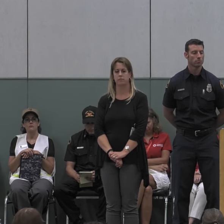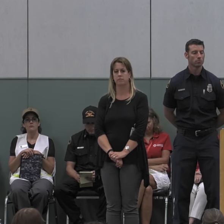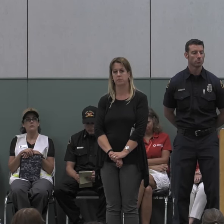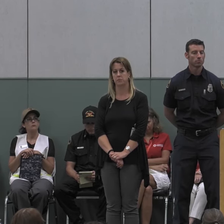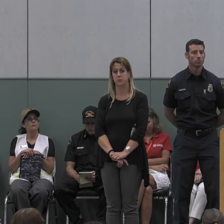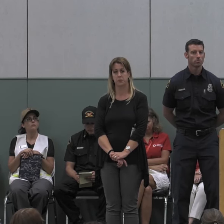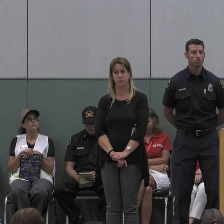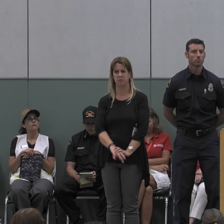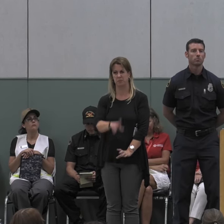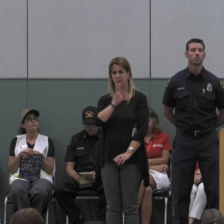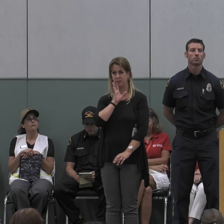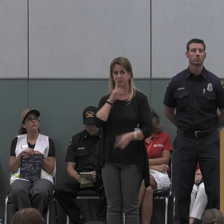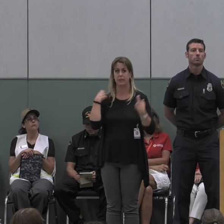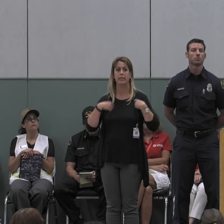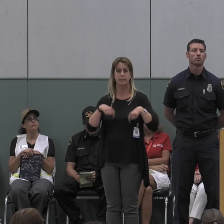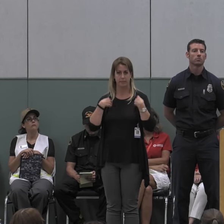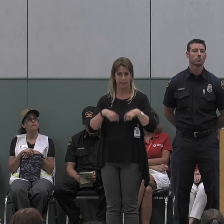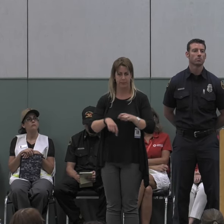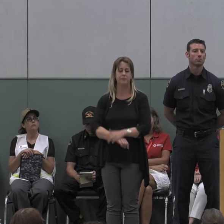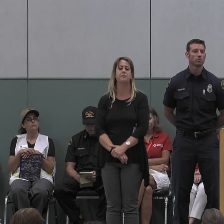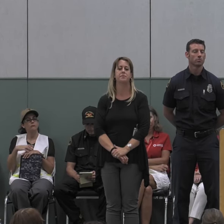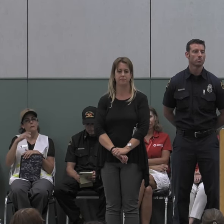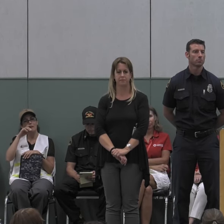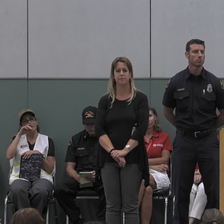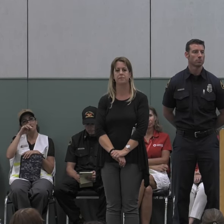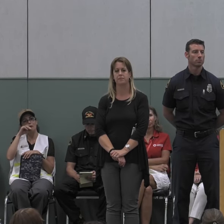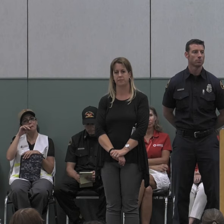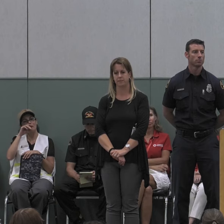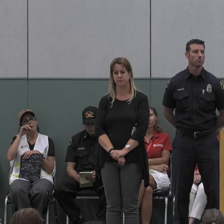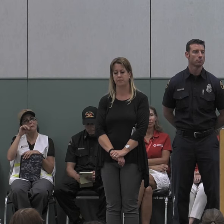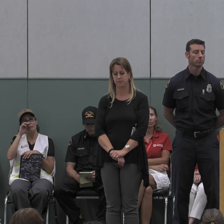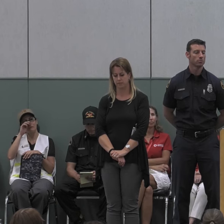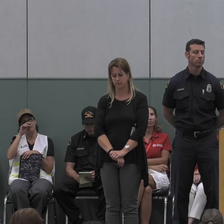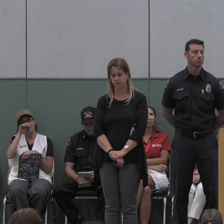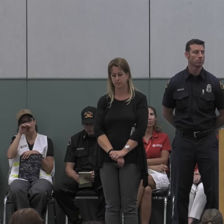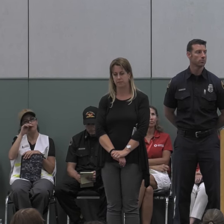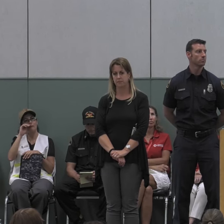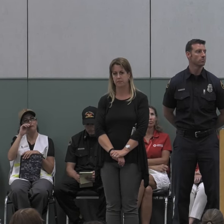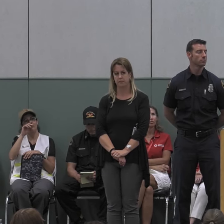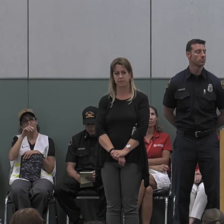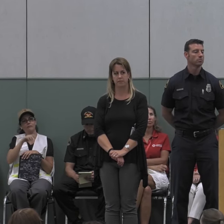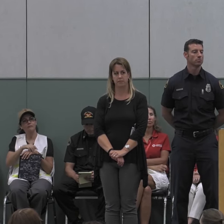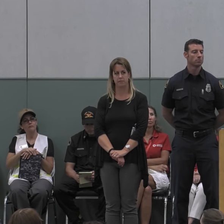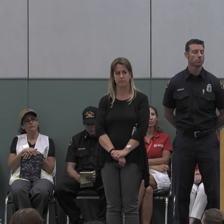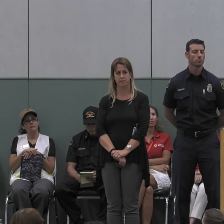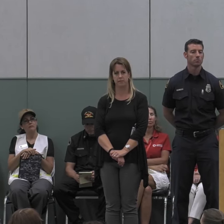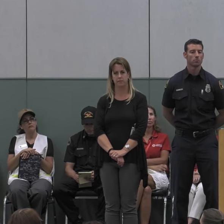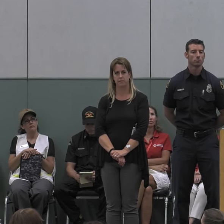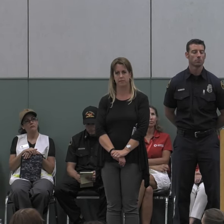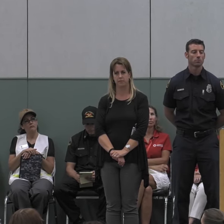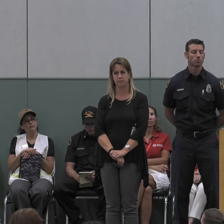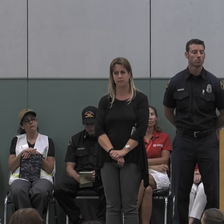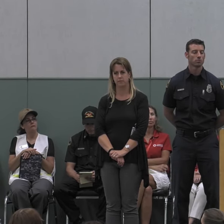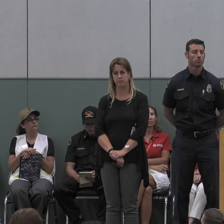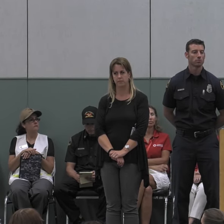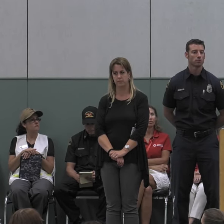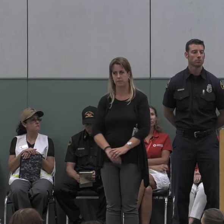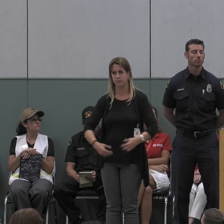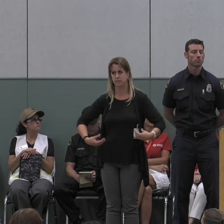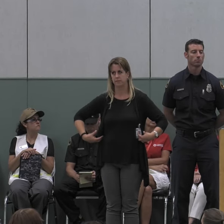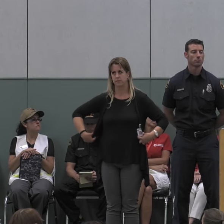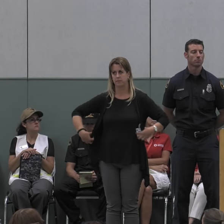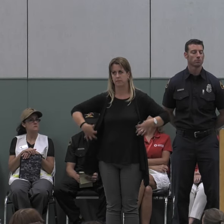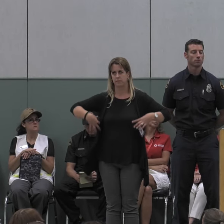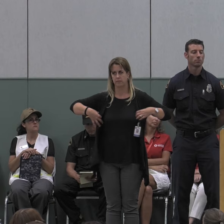Y vengan a verme y los ayudaré para poder agarrar los recursos que necesitan. Ahorita hay